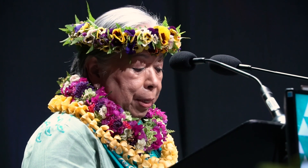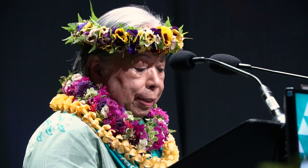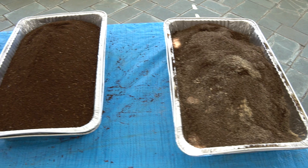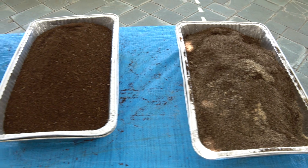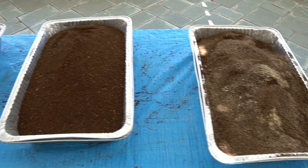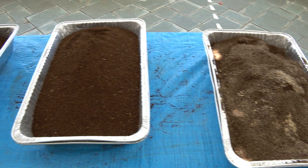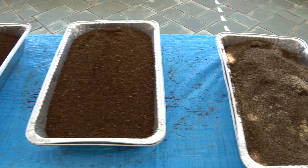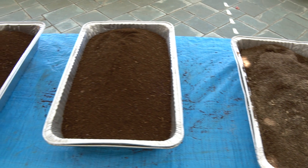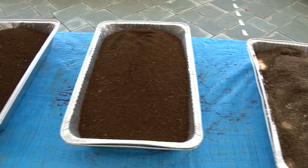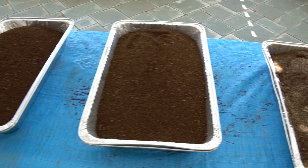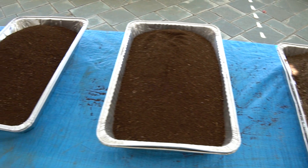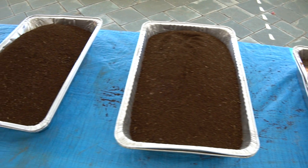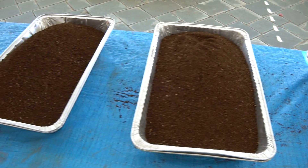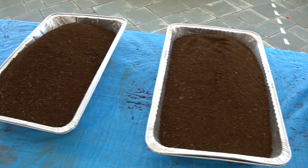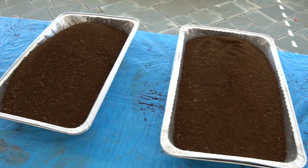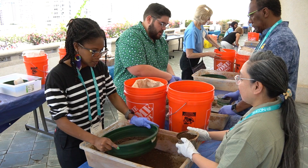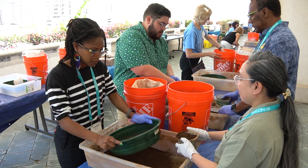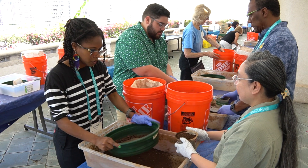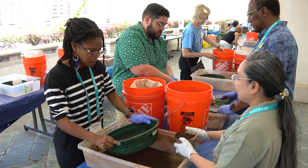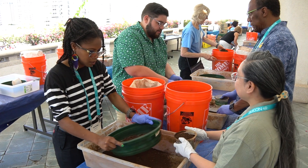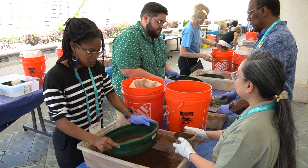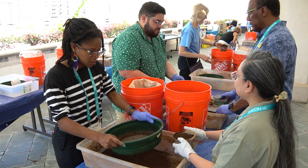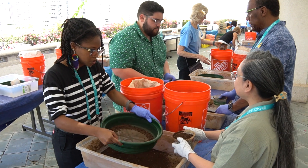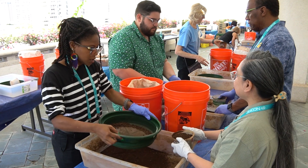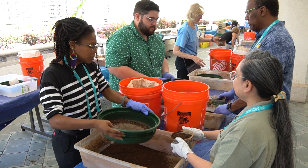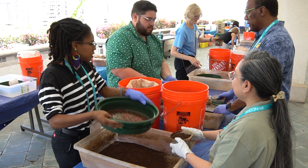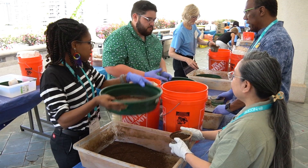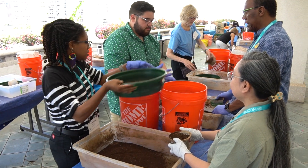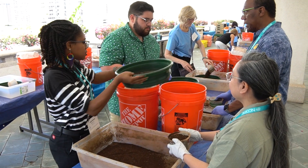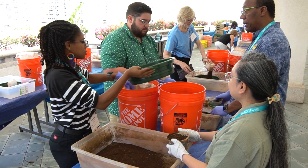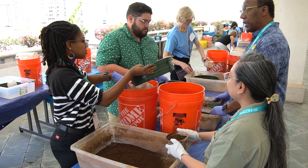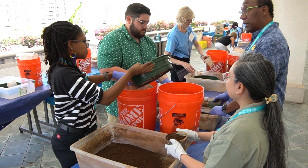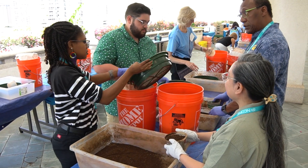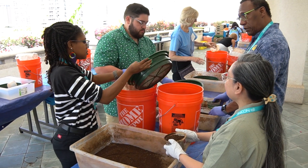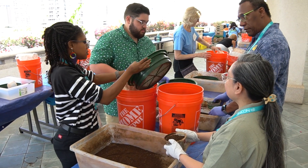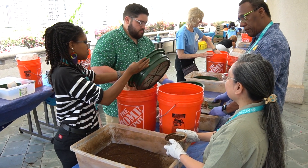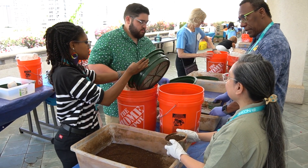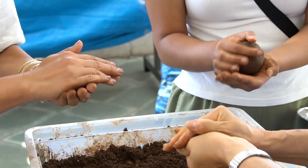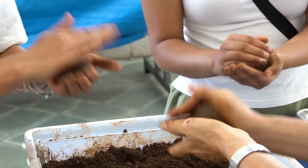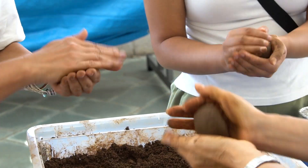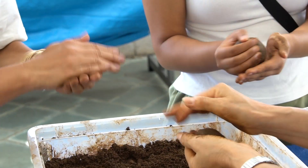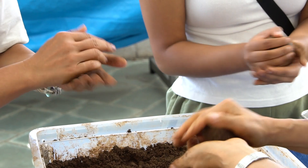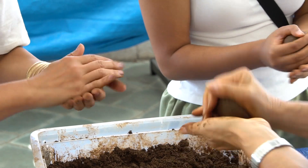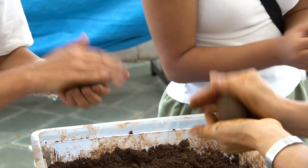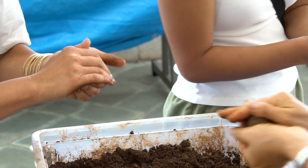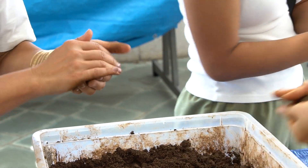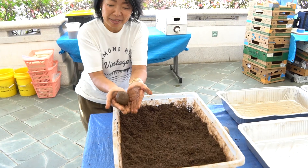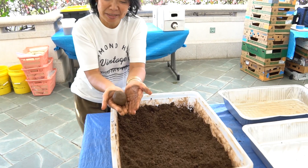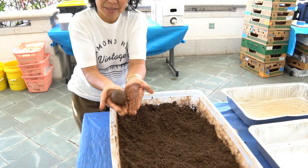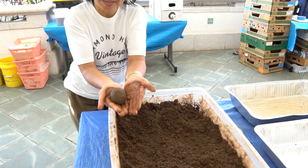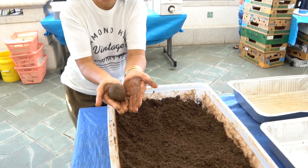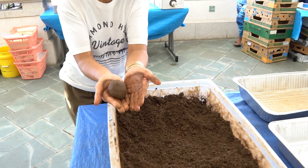side. We go grandma's house on the weekend, clean yard, cause if we don't go, grandma gotta work hard, yeah.